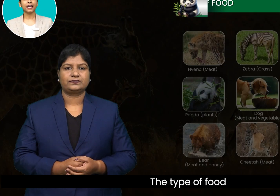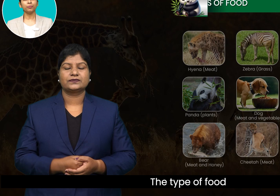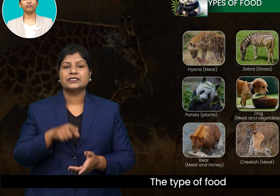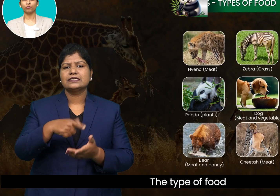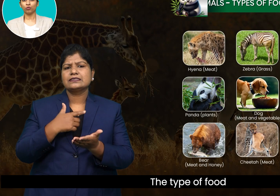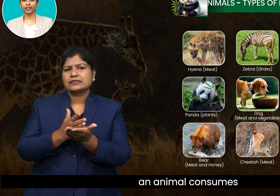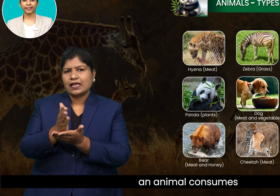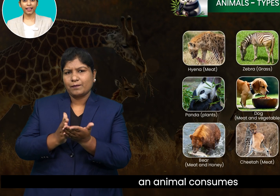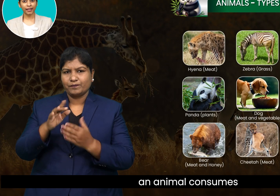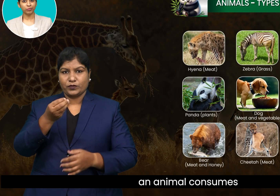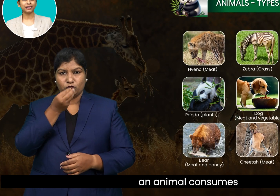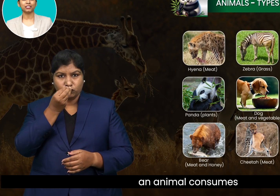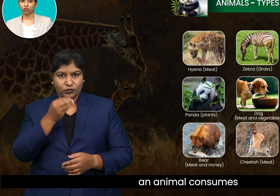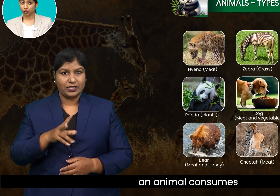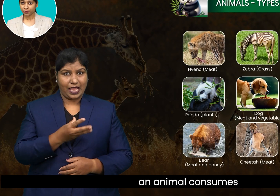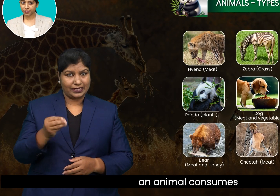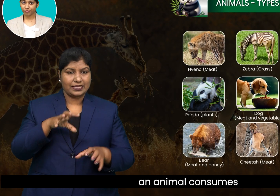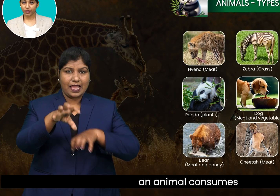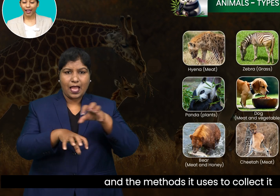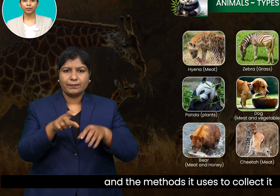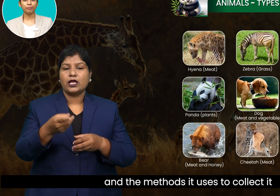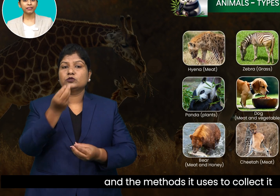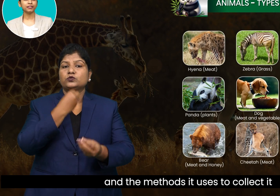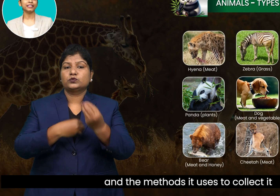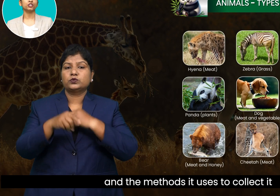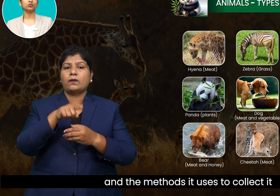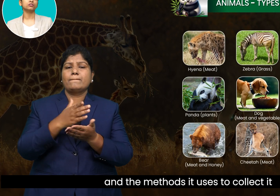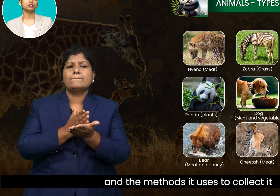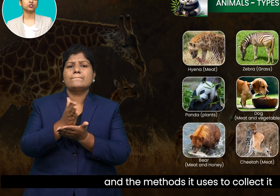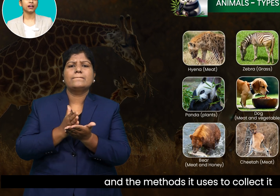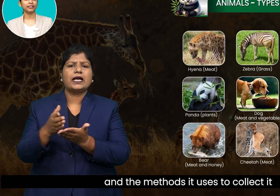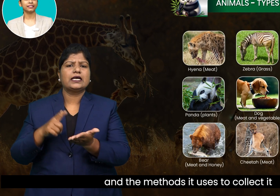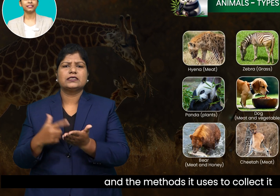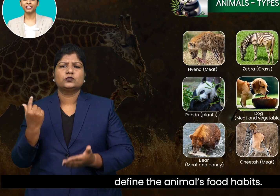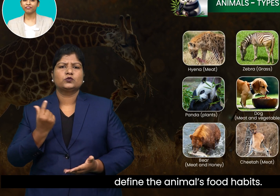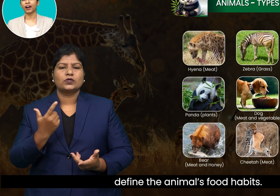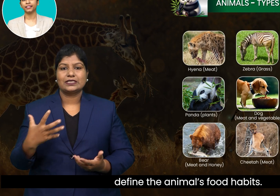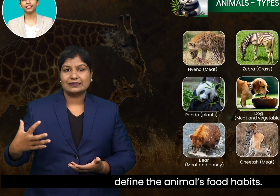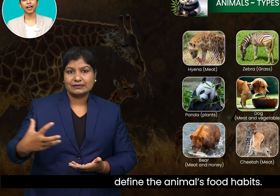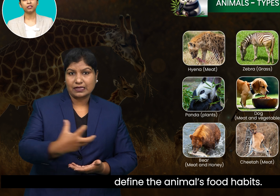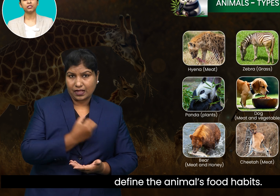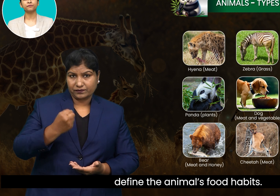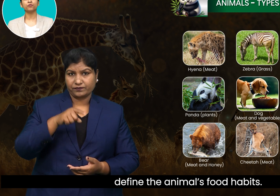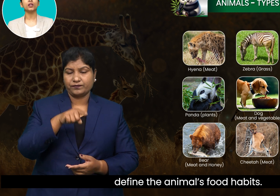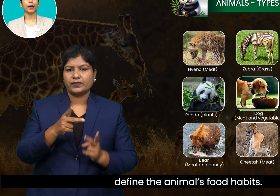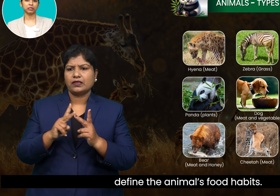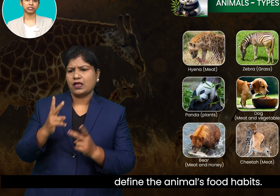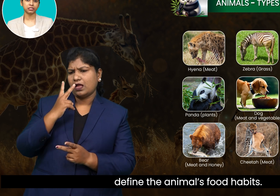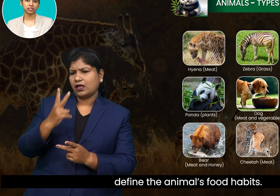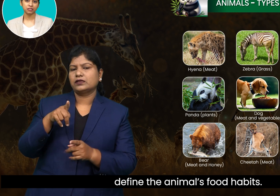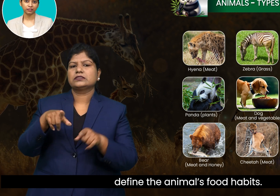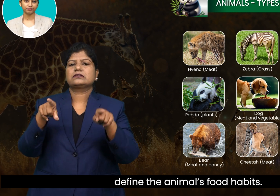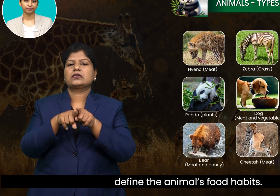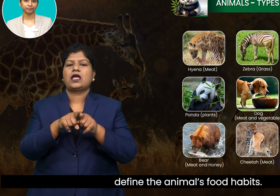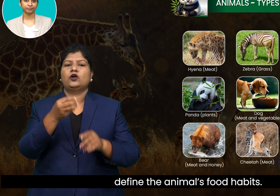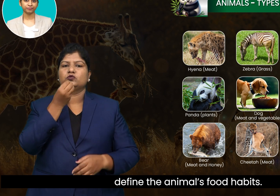The type of food an animal consumes and the method it uses to collect it define the animal's food